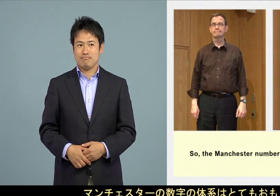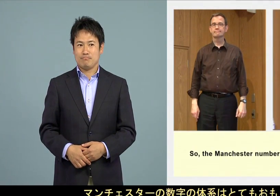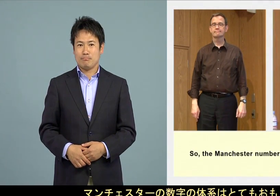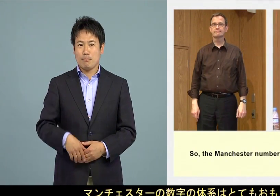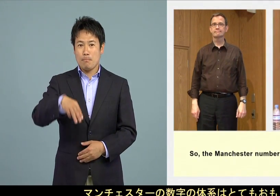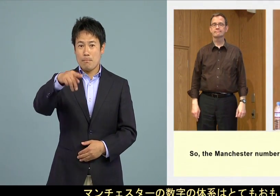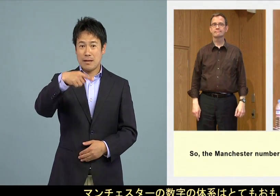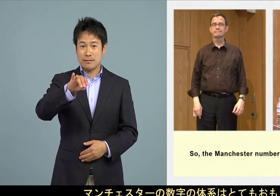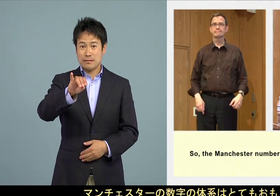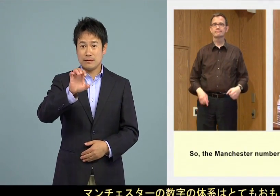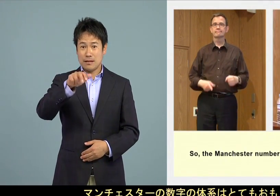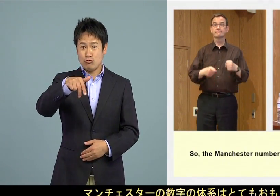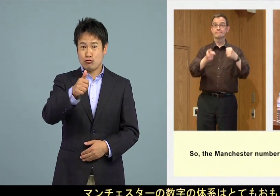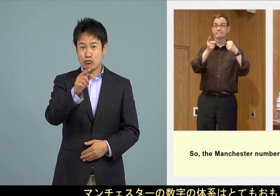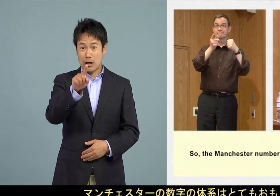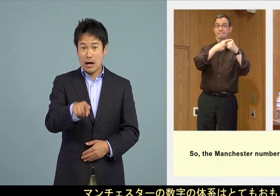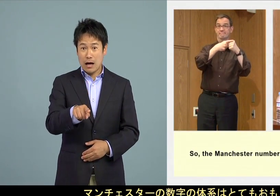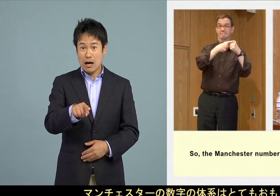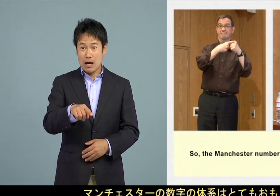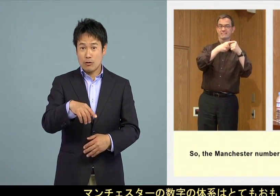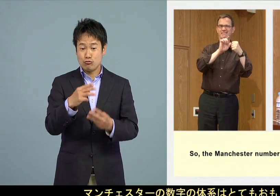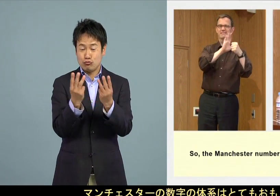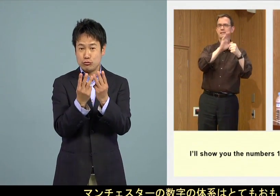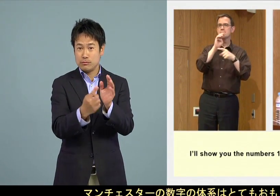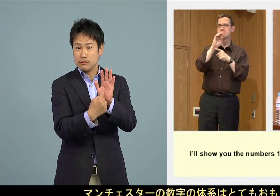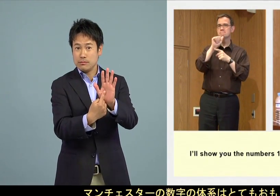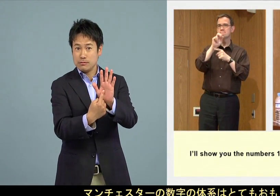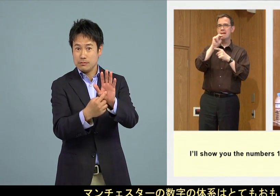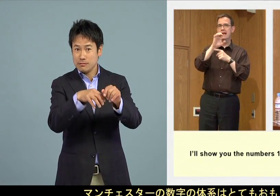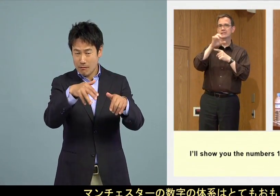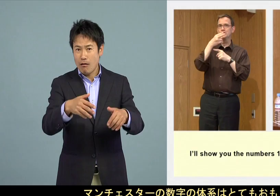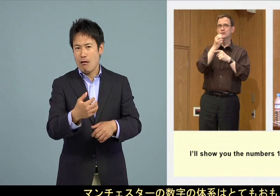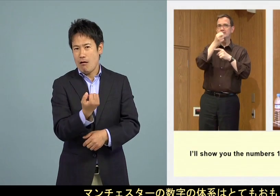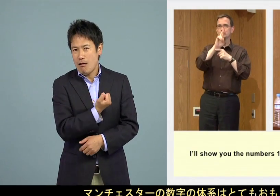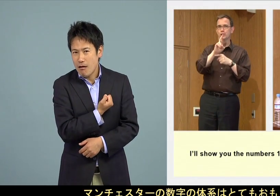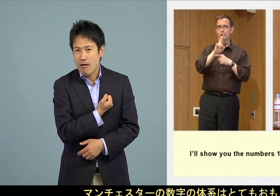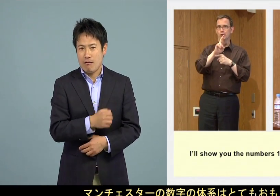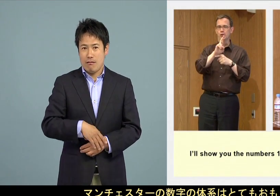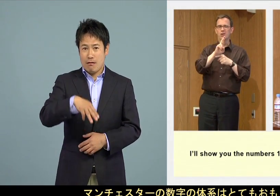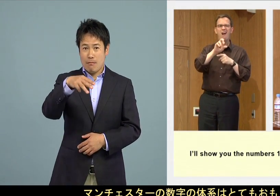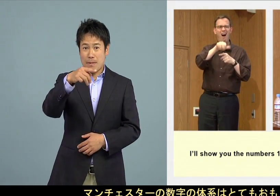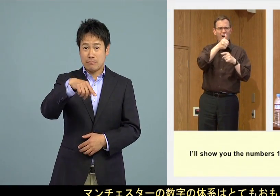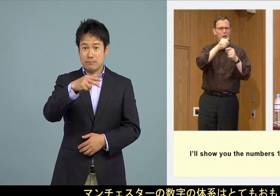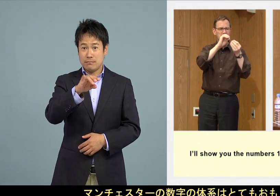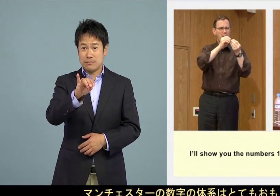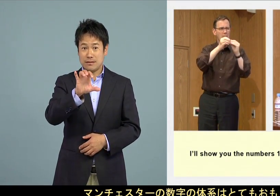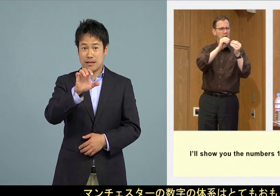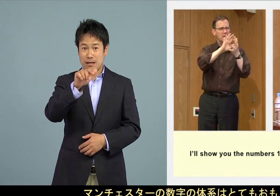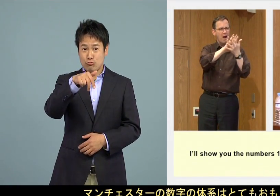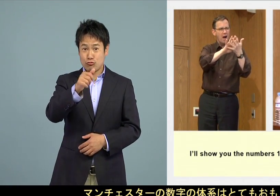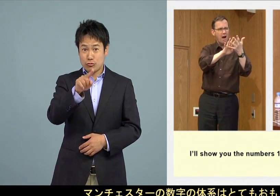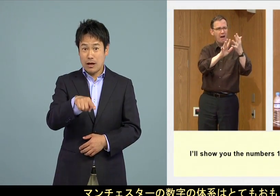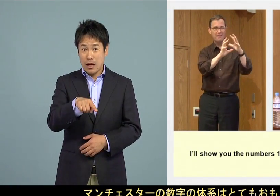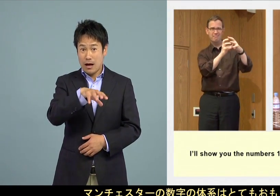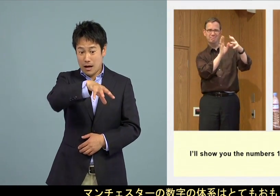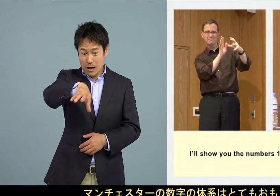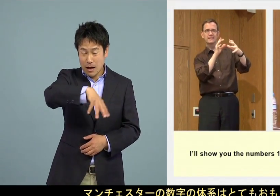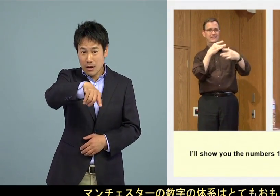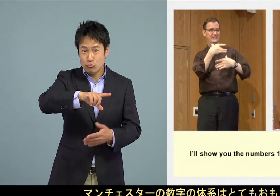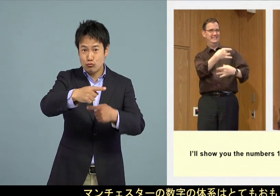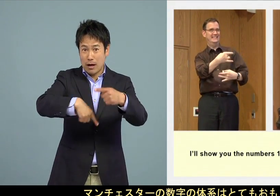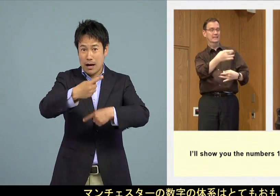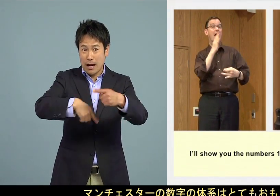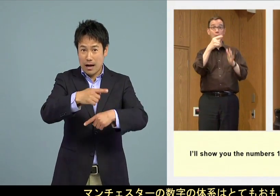So the Manchester number system is very interesting. I'll show you the numbers 1 to 10